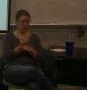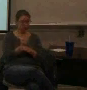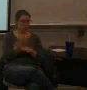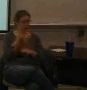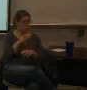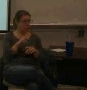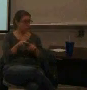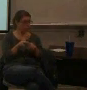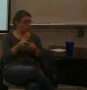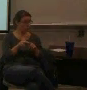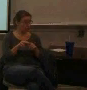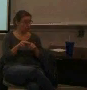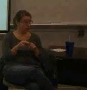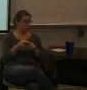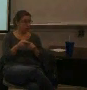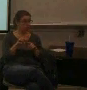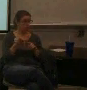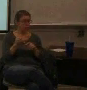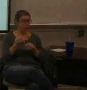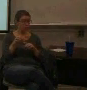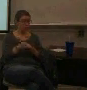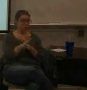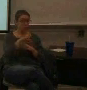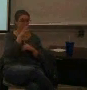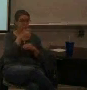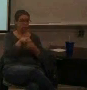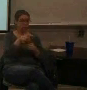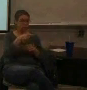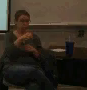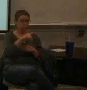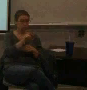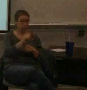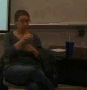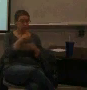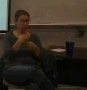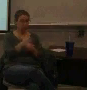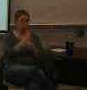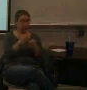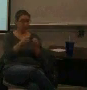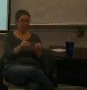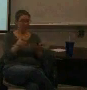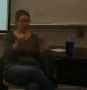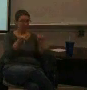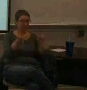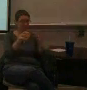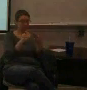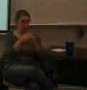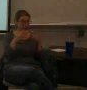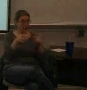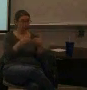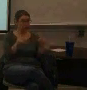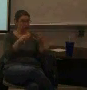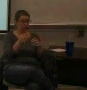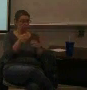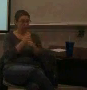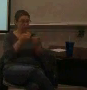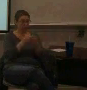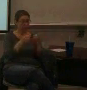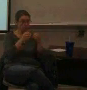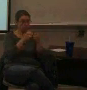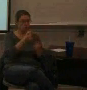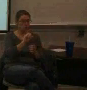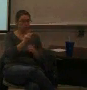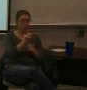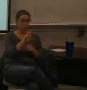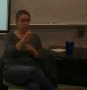salt. And so they'll pump the water into a series of ponds and evaporate it even further. And as you evaporate it and make it more and more